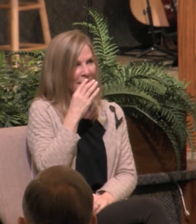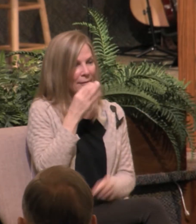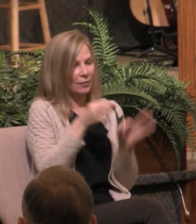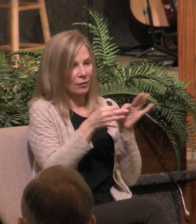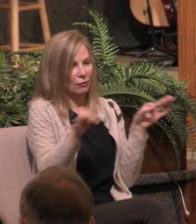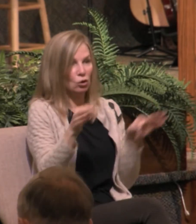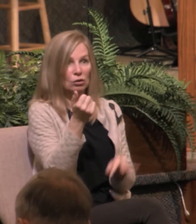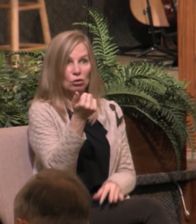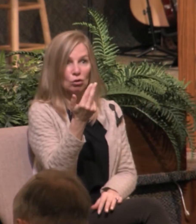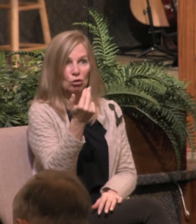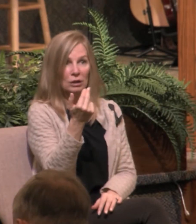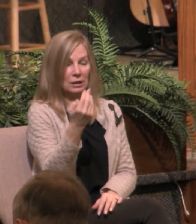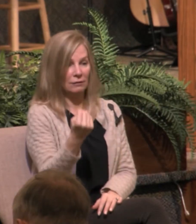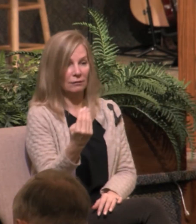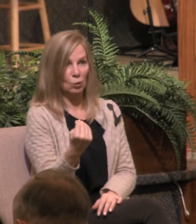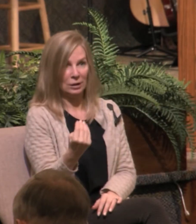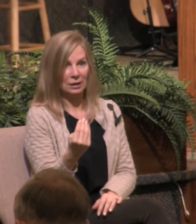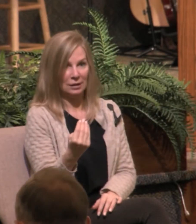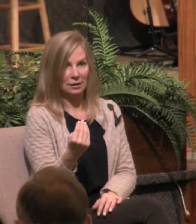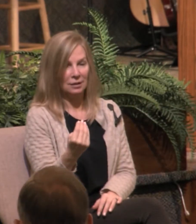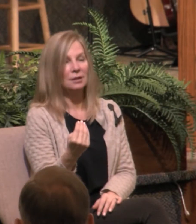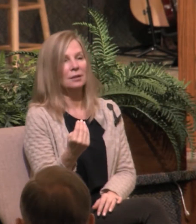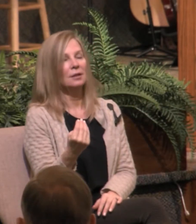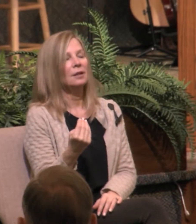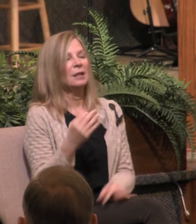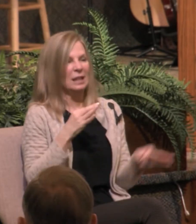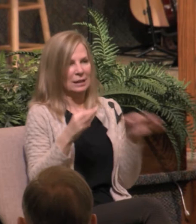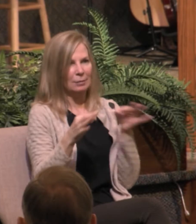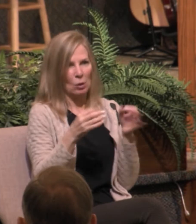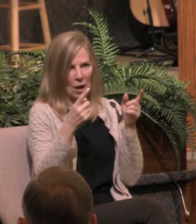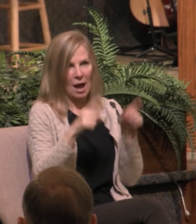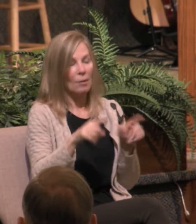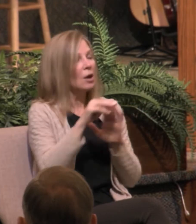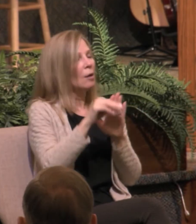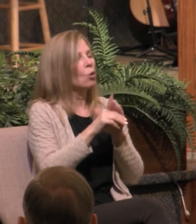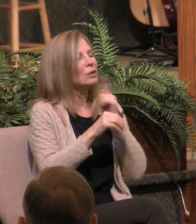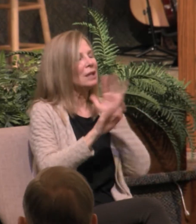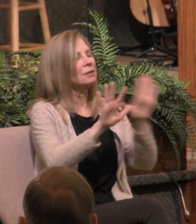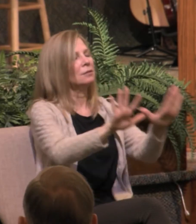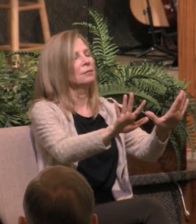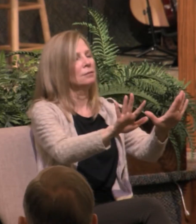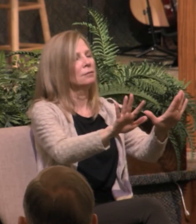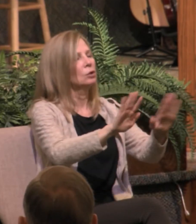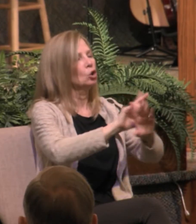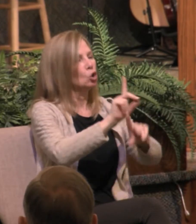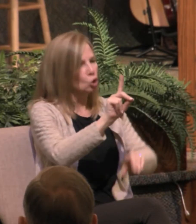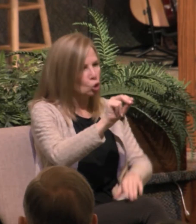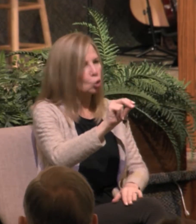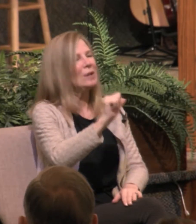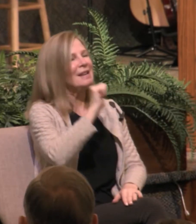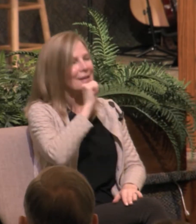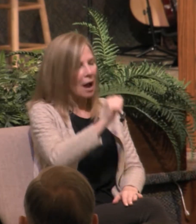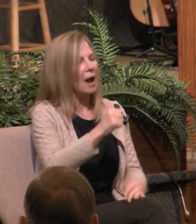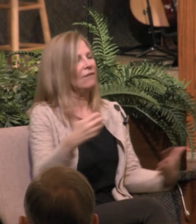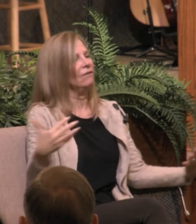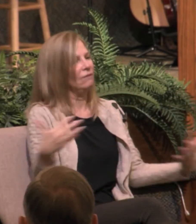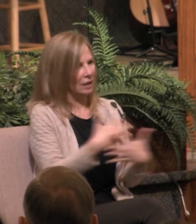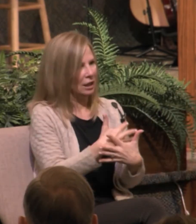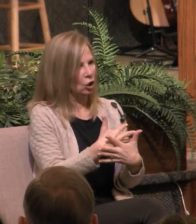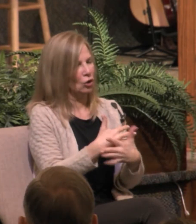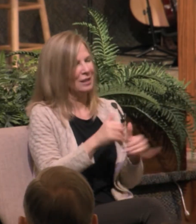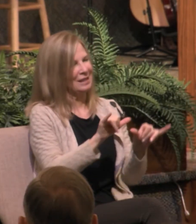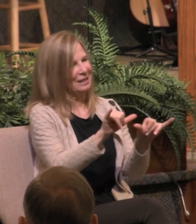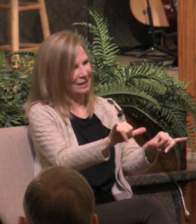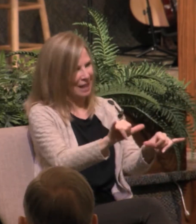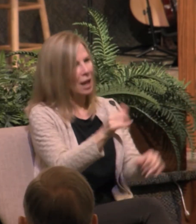Verses 13 and 14 of Exodus 14 say what happened. But Moses said to the people, "Do not fear. Stand by and